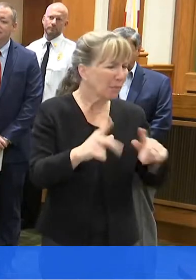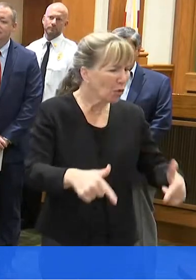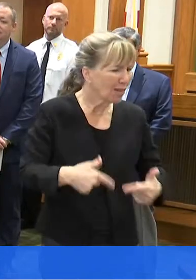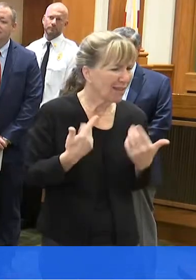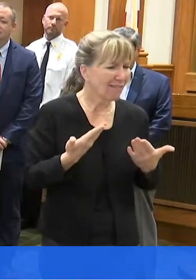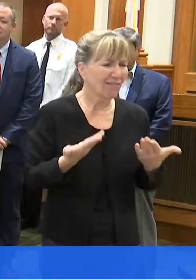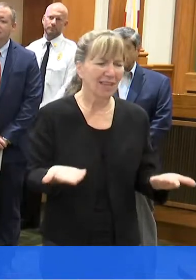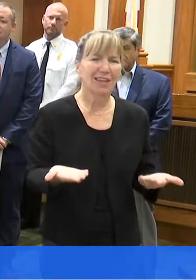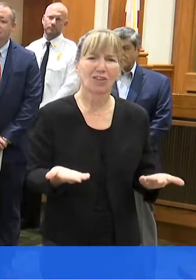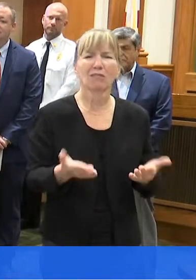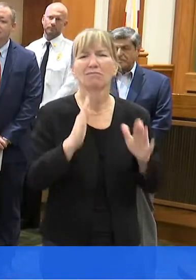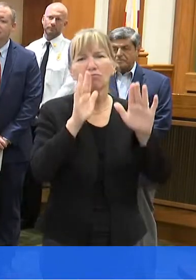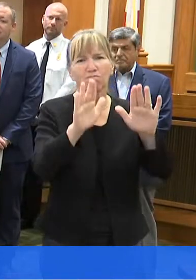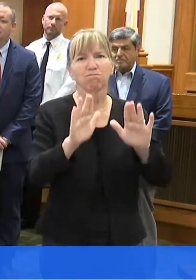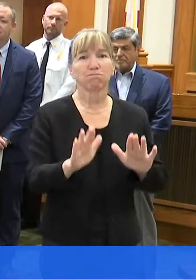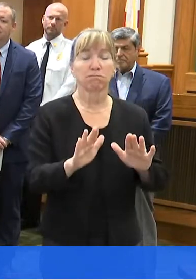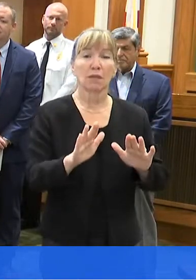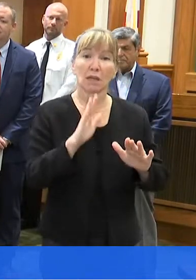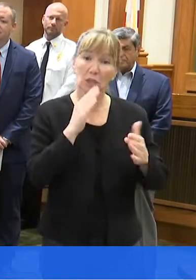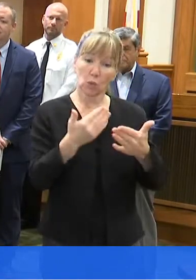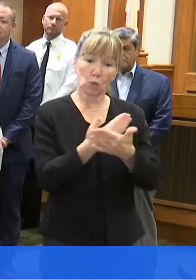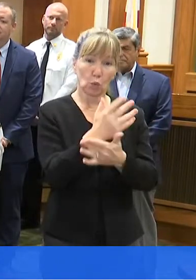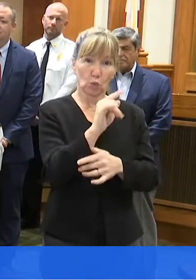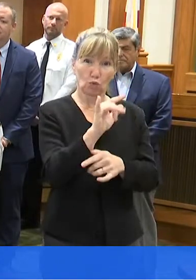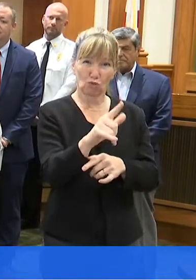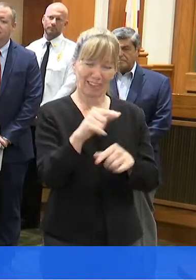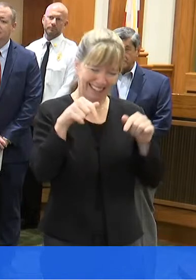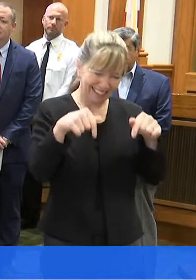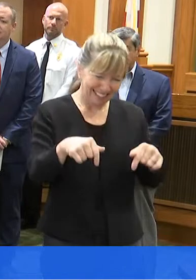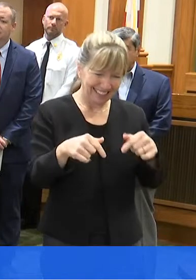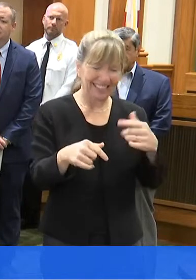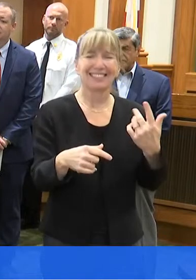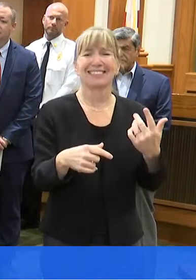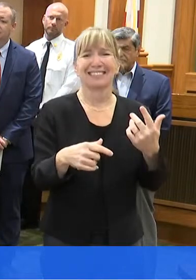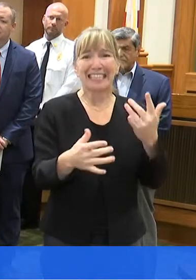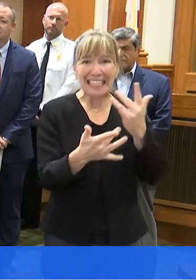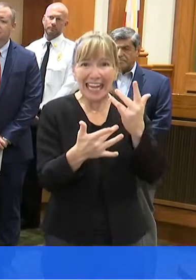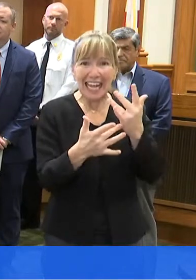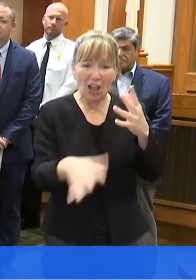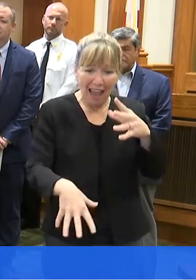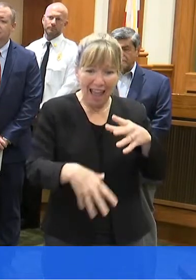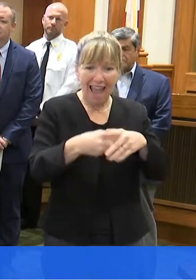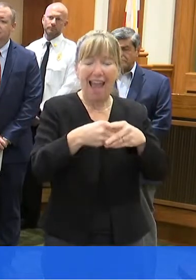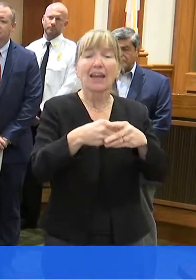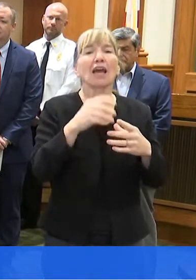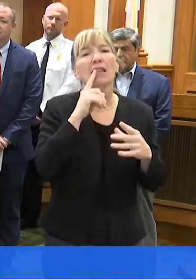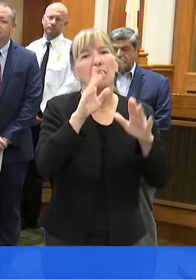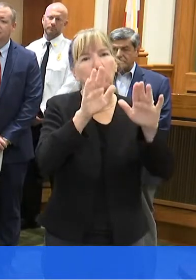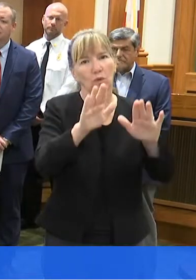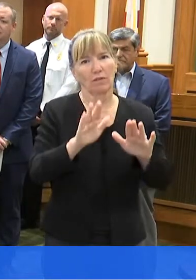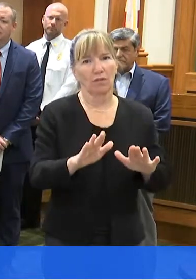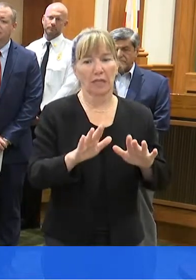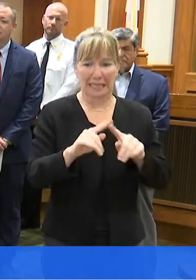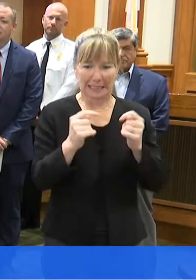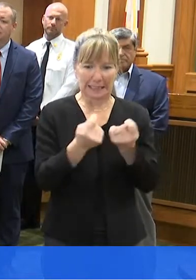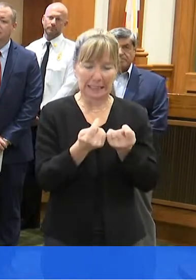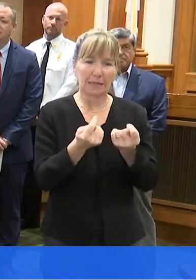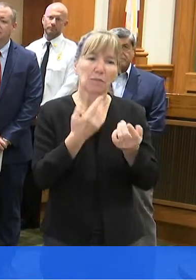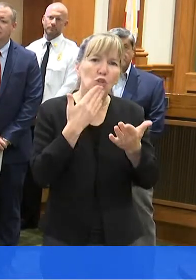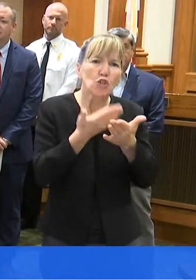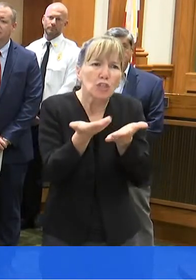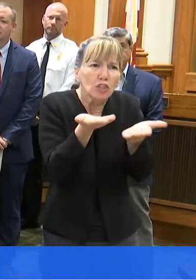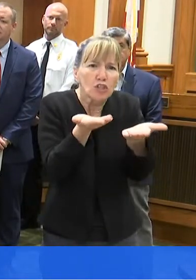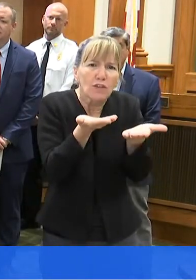tool looking at technology on why this team comes together and we deliver the highest level of service, but not